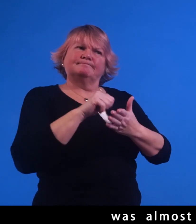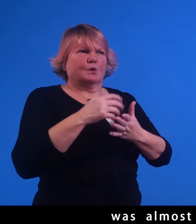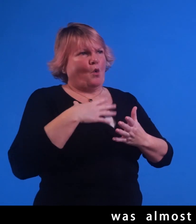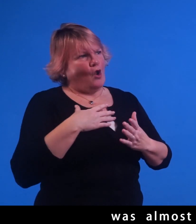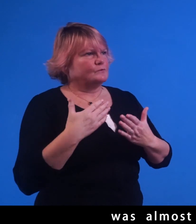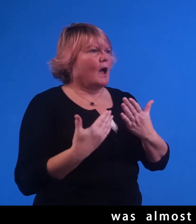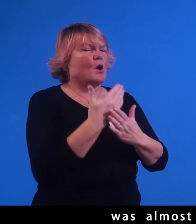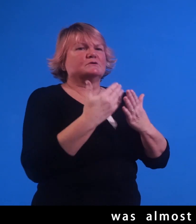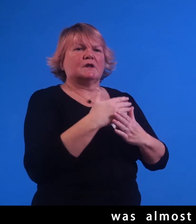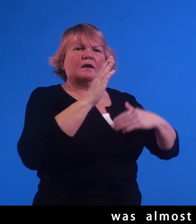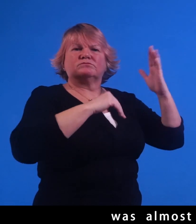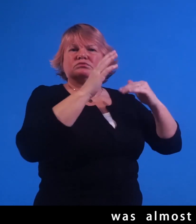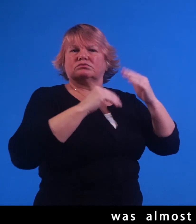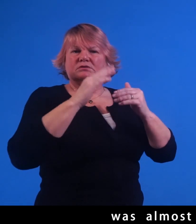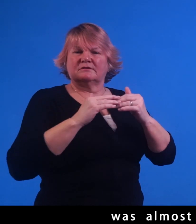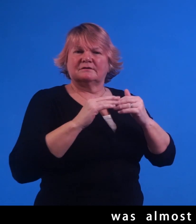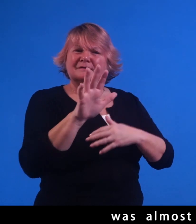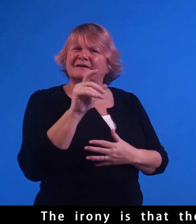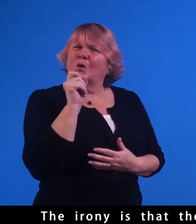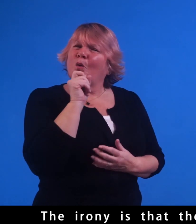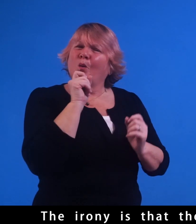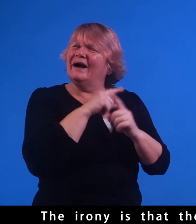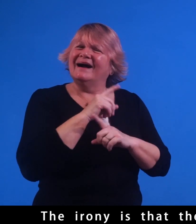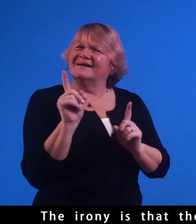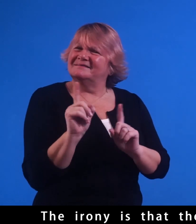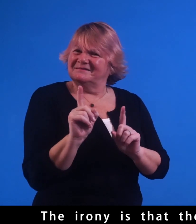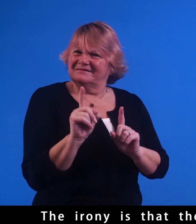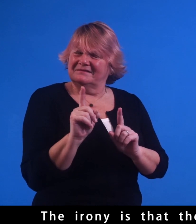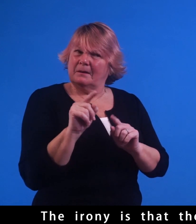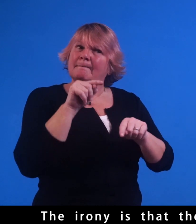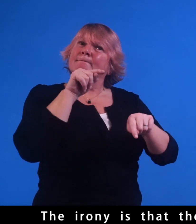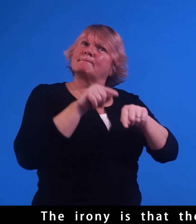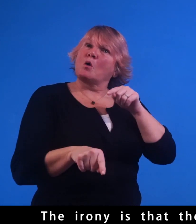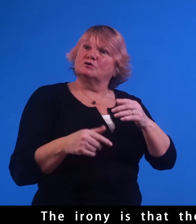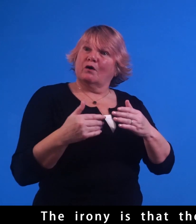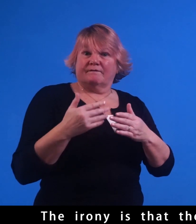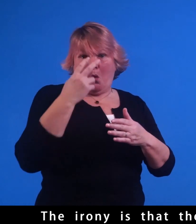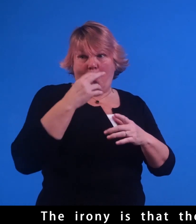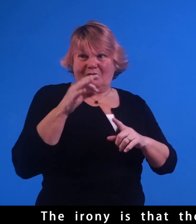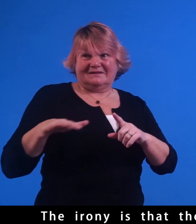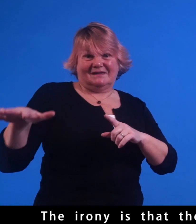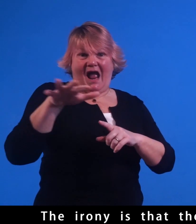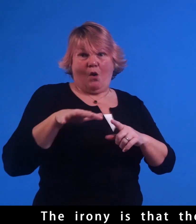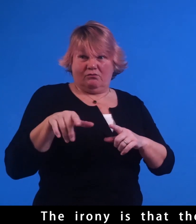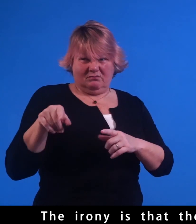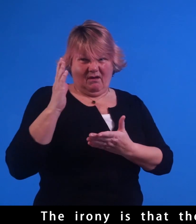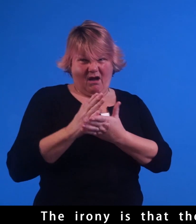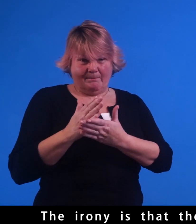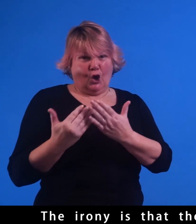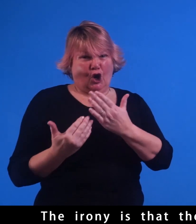these upgrades. The irony is that the majority of the old town is now newer than the new